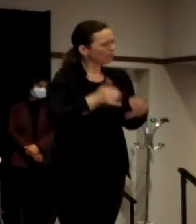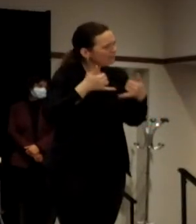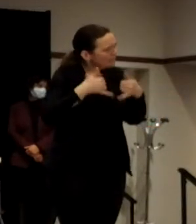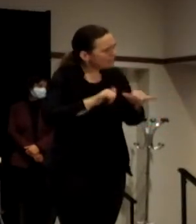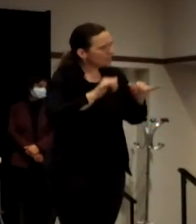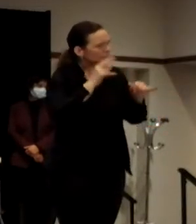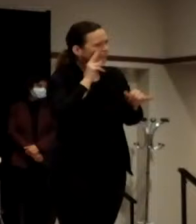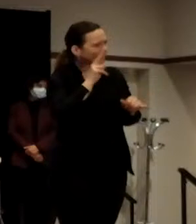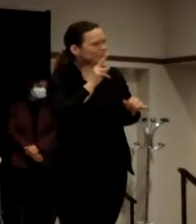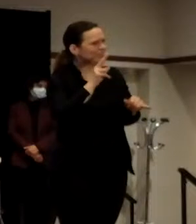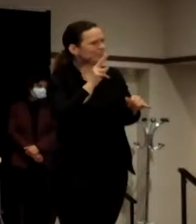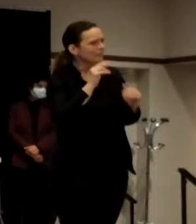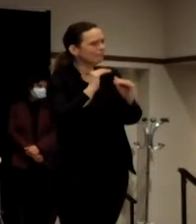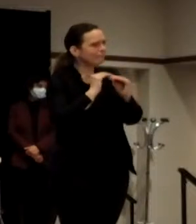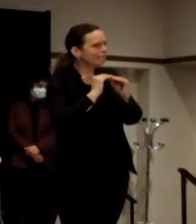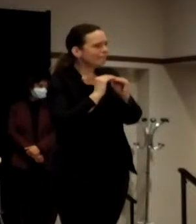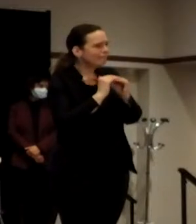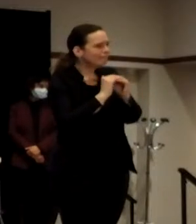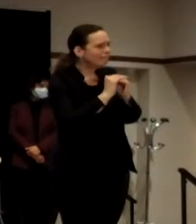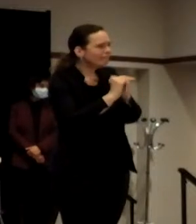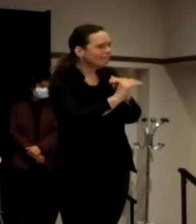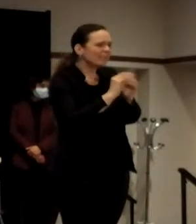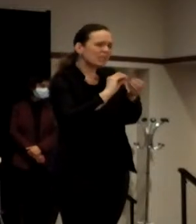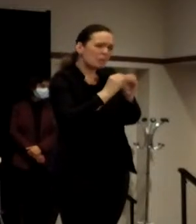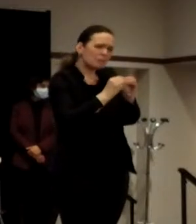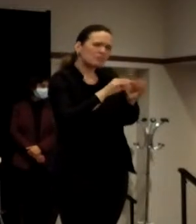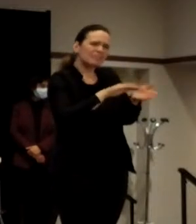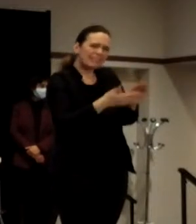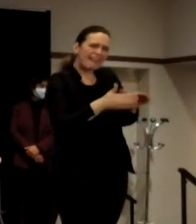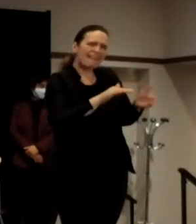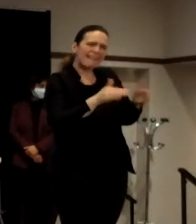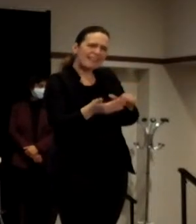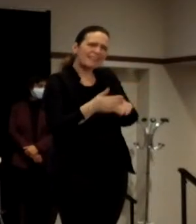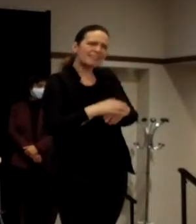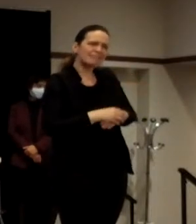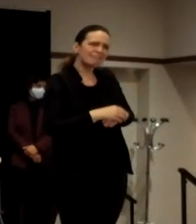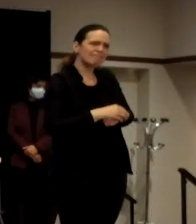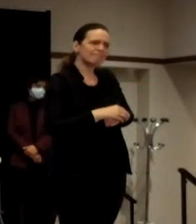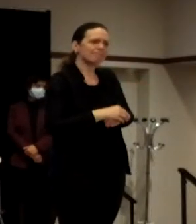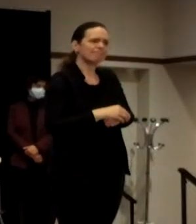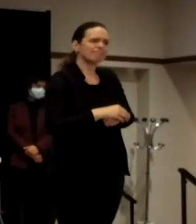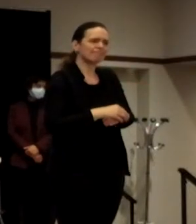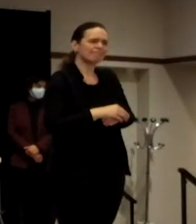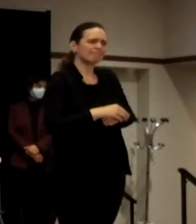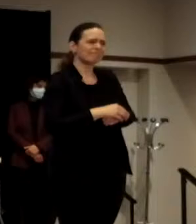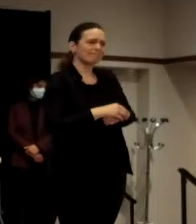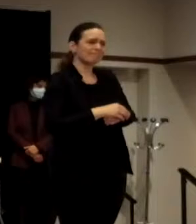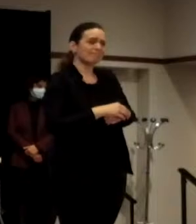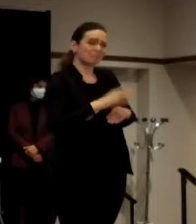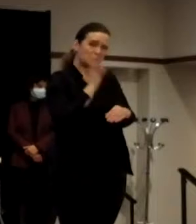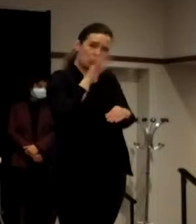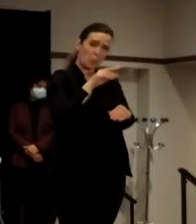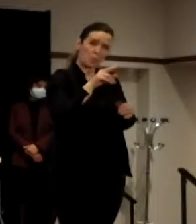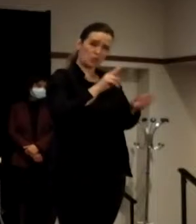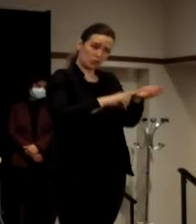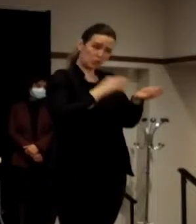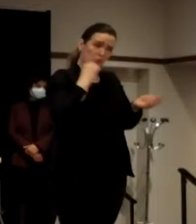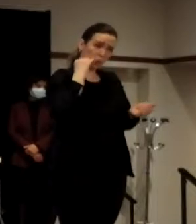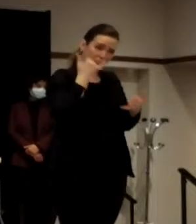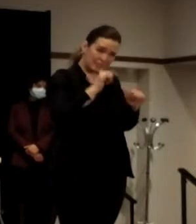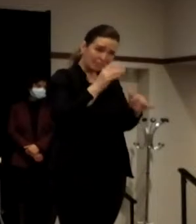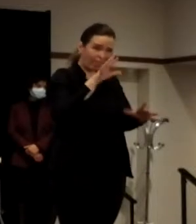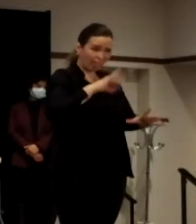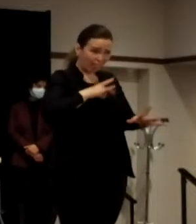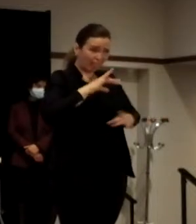daily number of deaths. Mm-hmm. And a fair number of those are occurring in nursing homes. Do you have any data